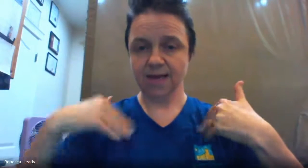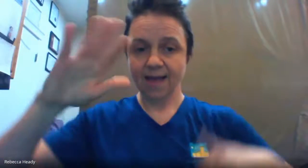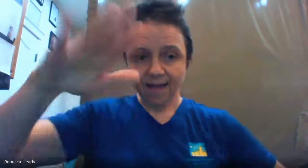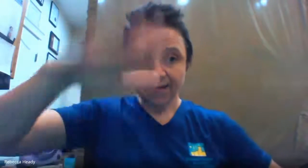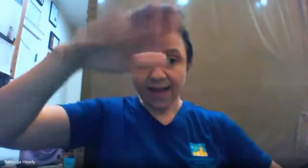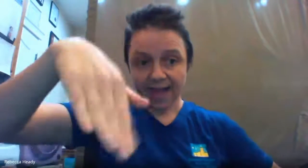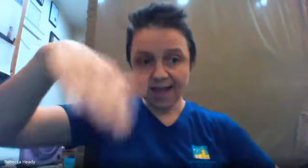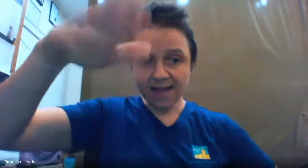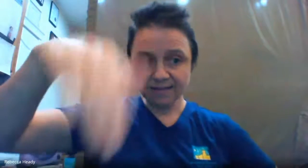hey,